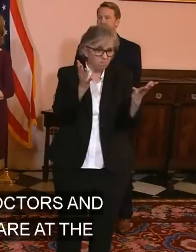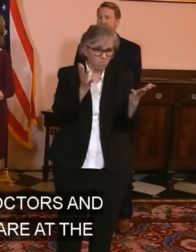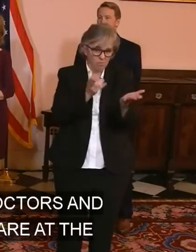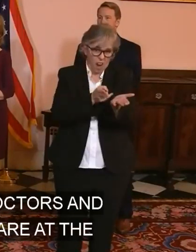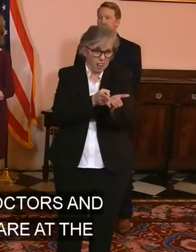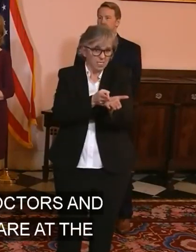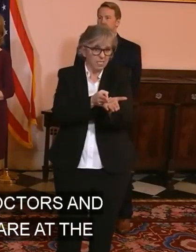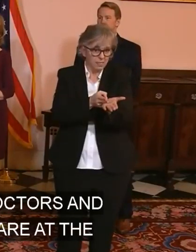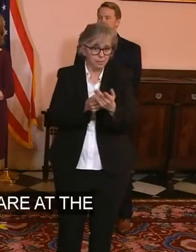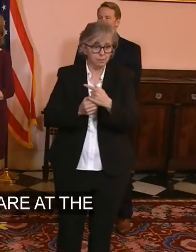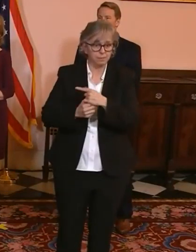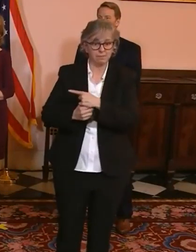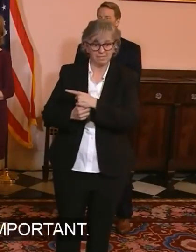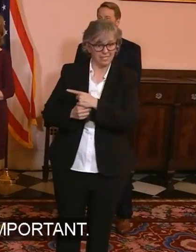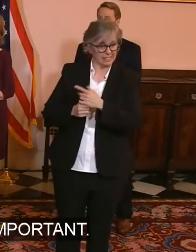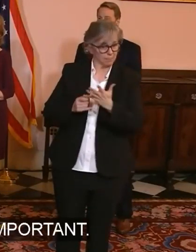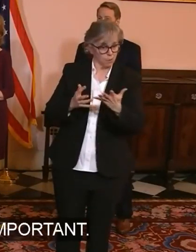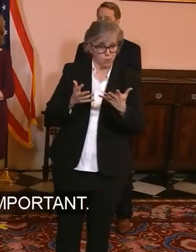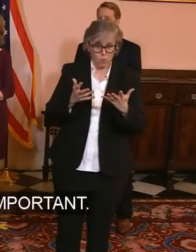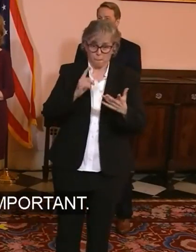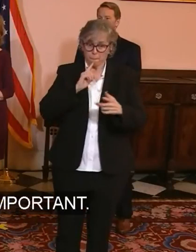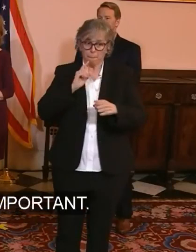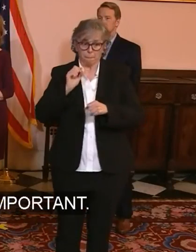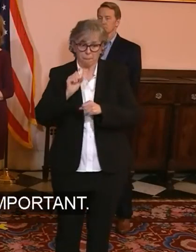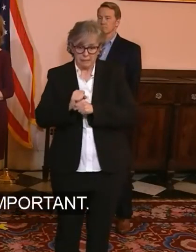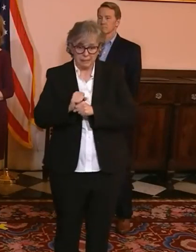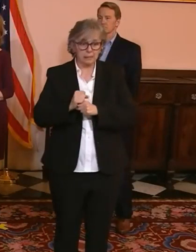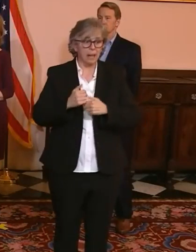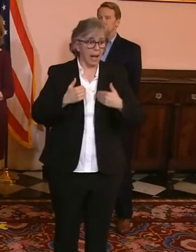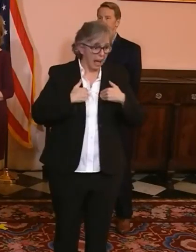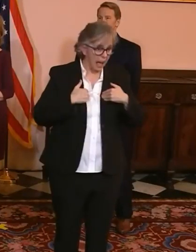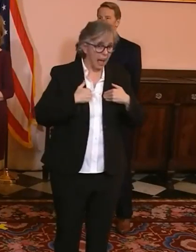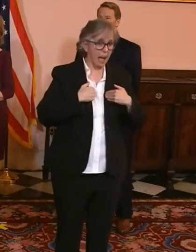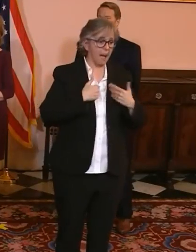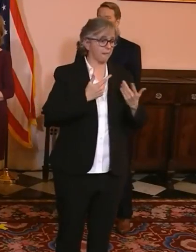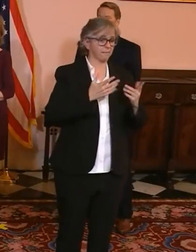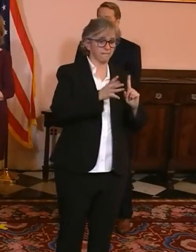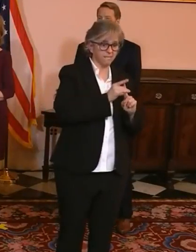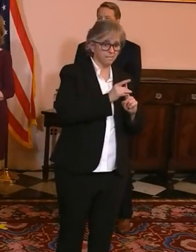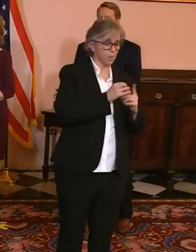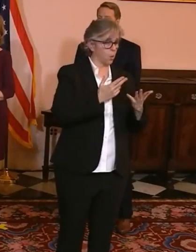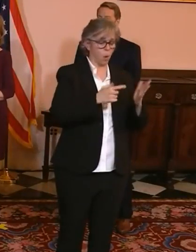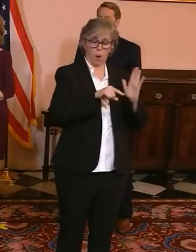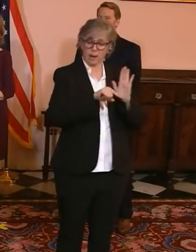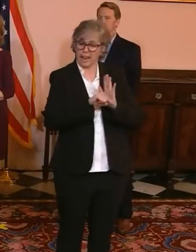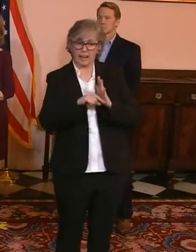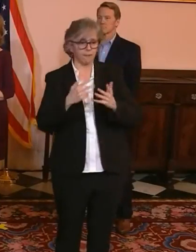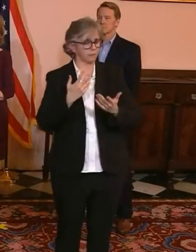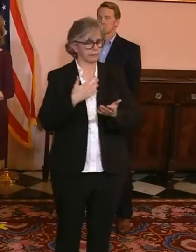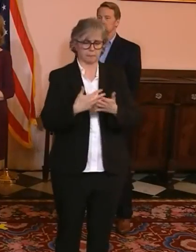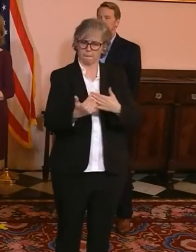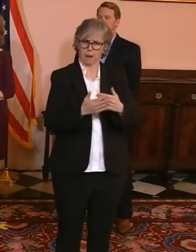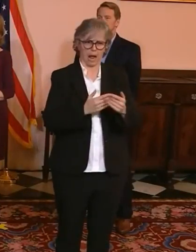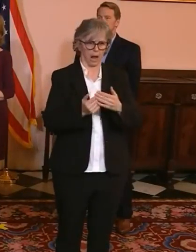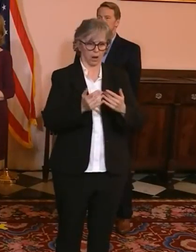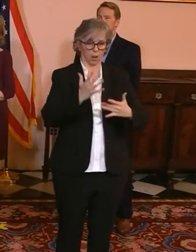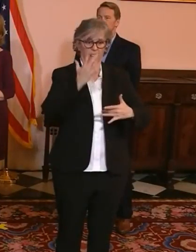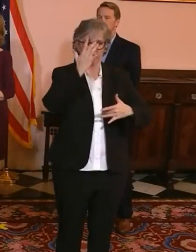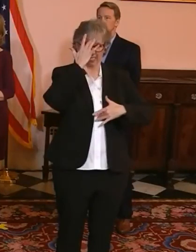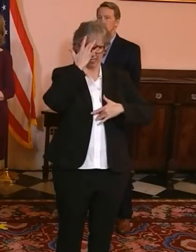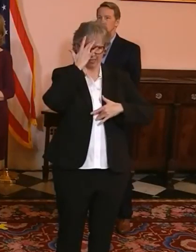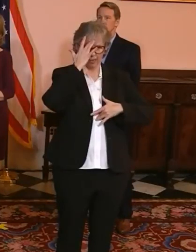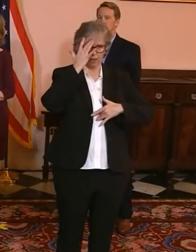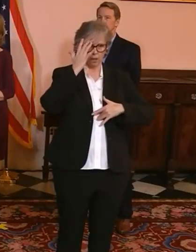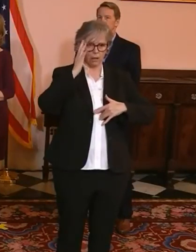test, the virus is here. It lives among us. And we must be at war with